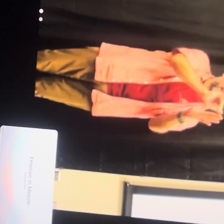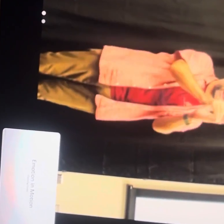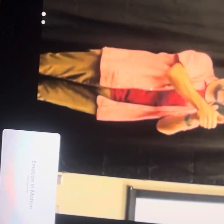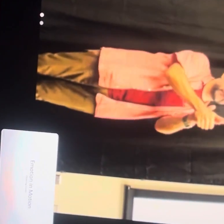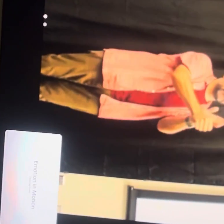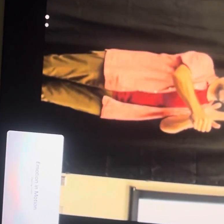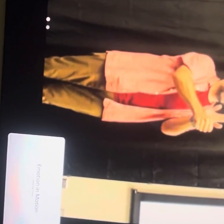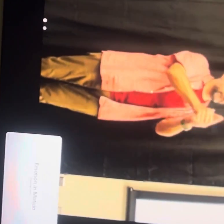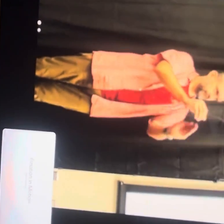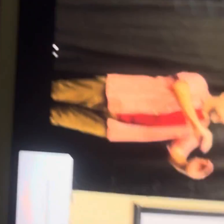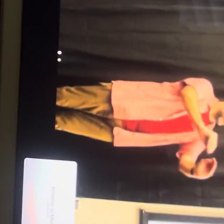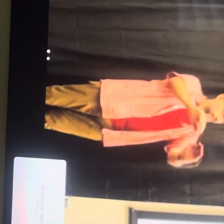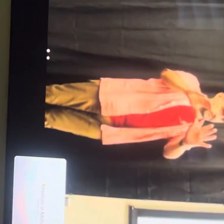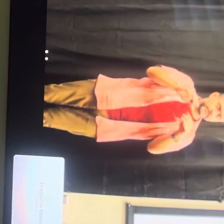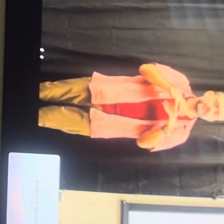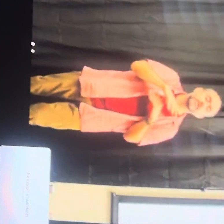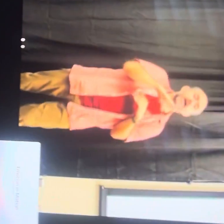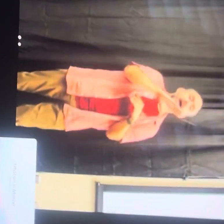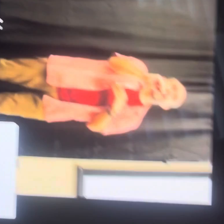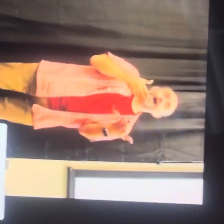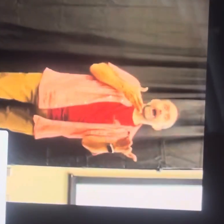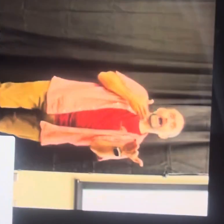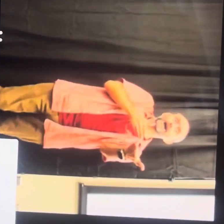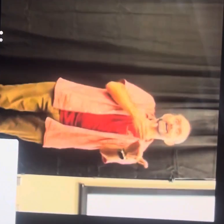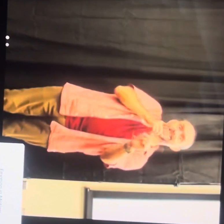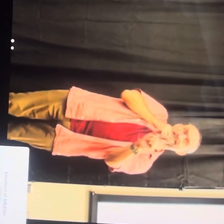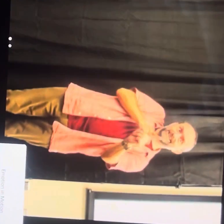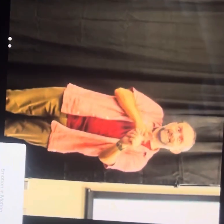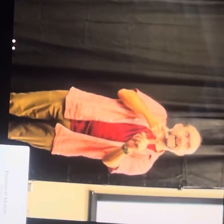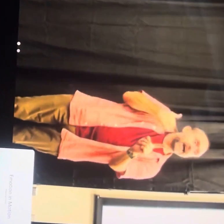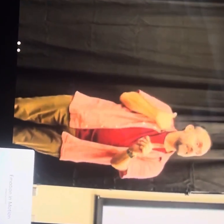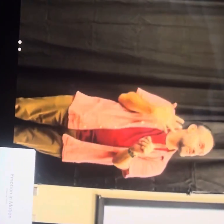And they're super knowledgeable and skilled, right? So,